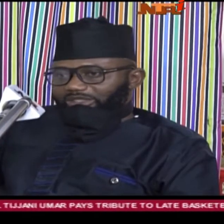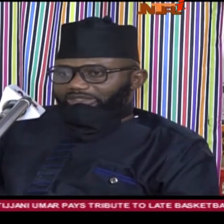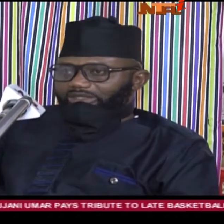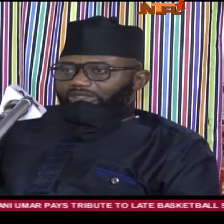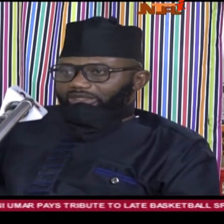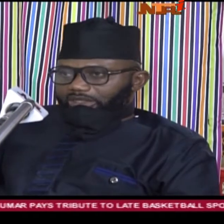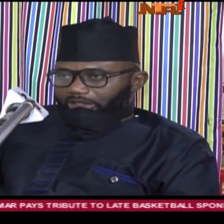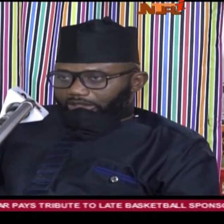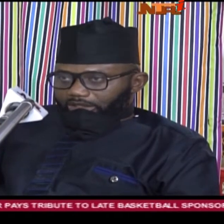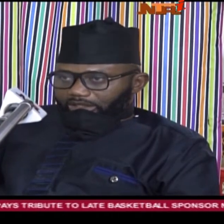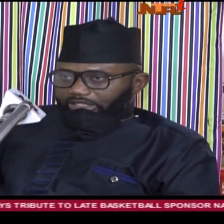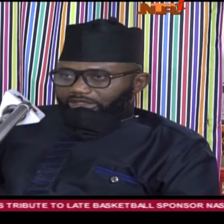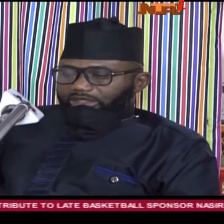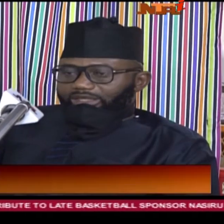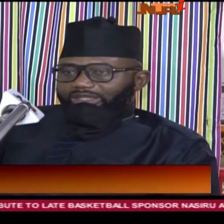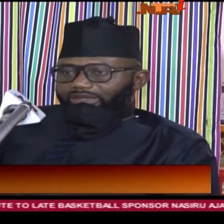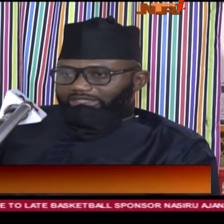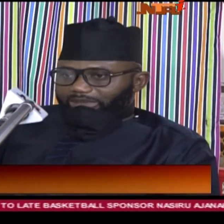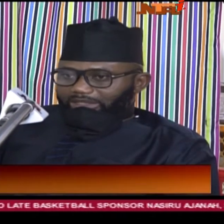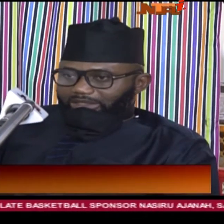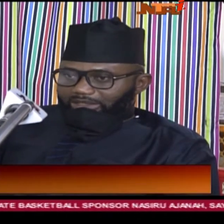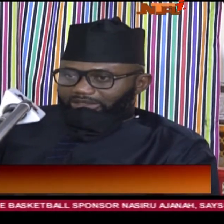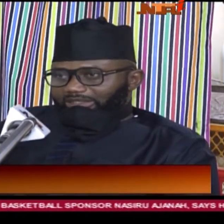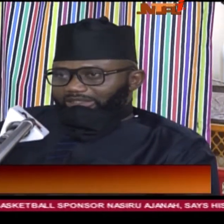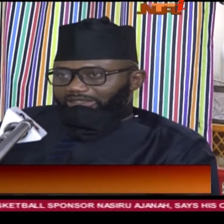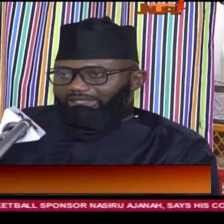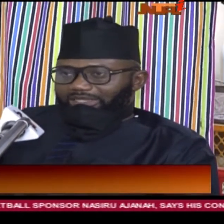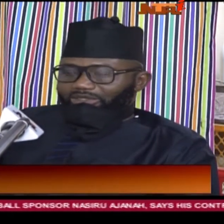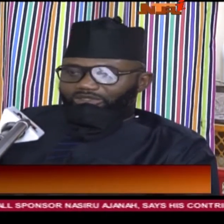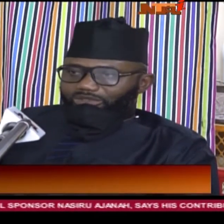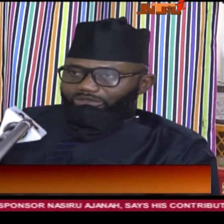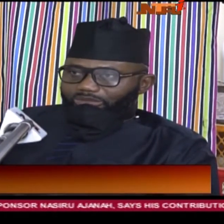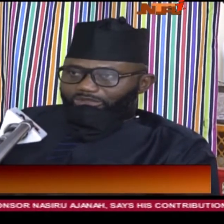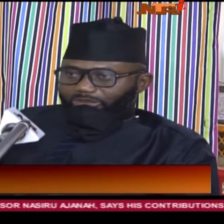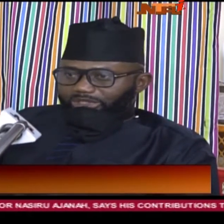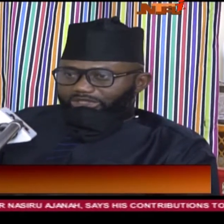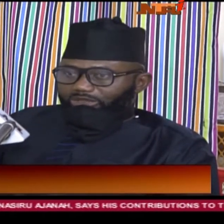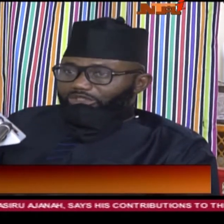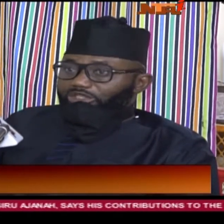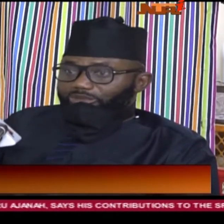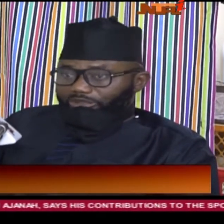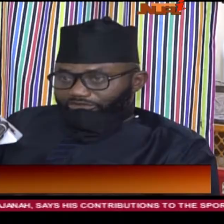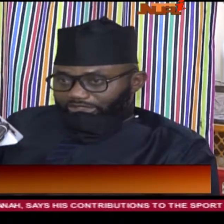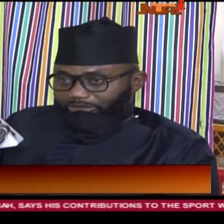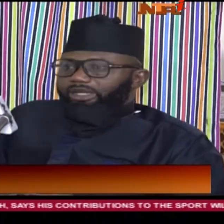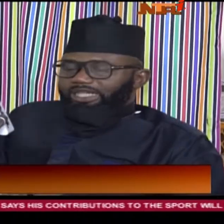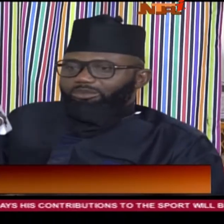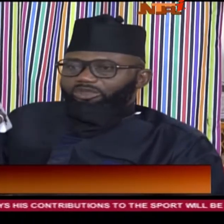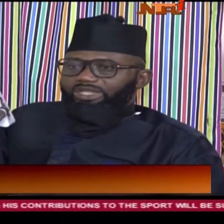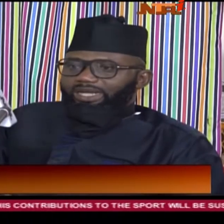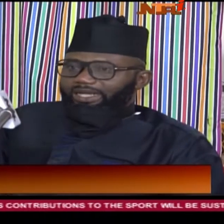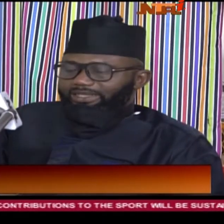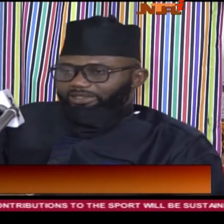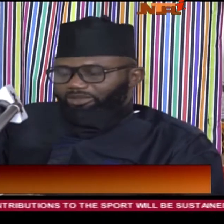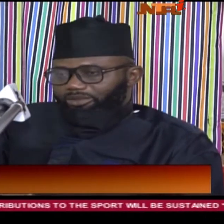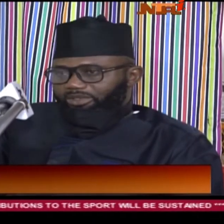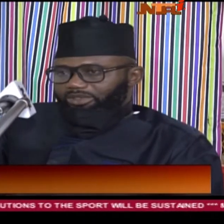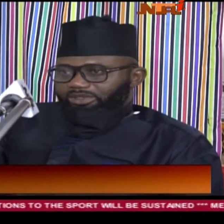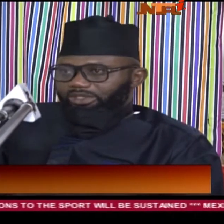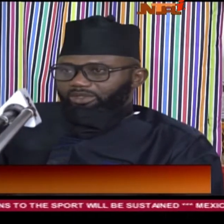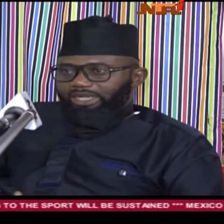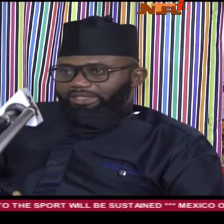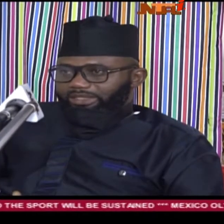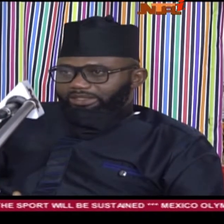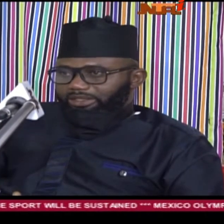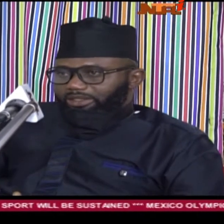him is kidney transplant. That's just the possibility, the only option for him. I get the money, I get it done, because